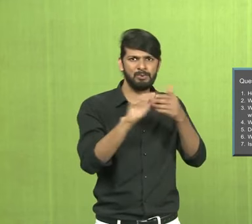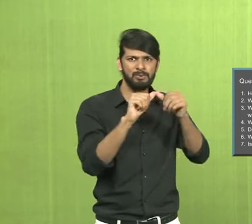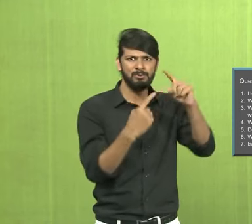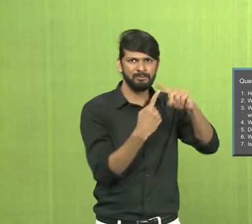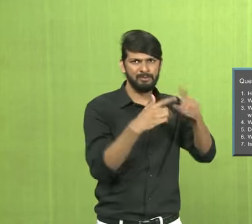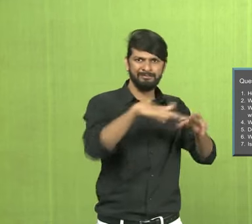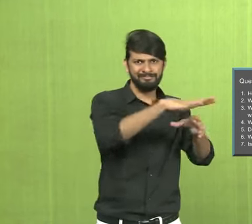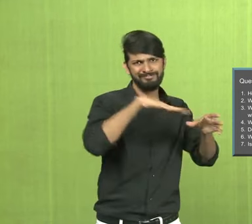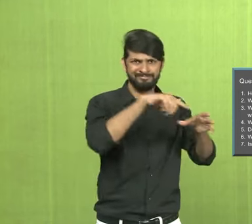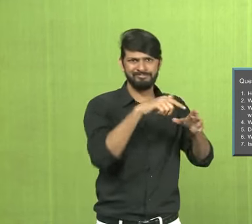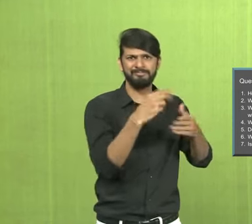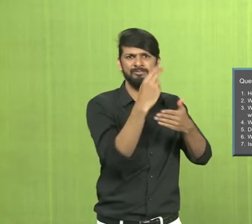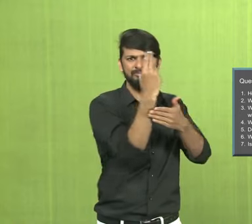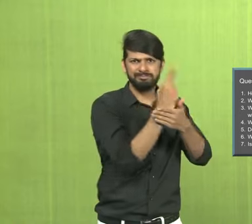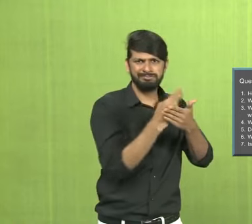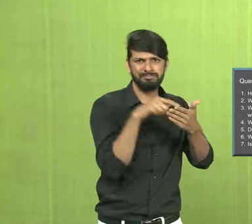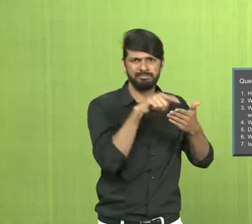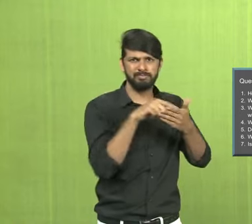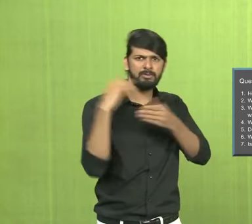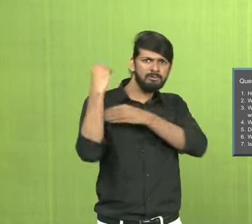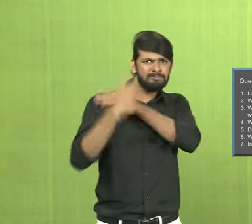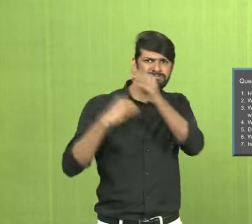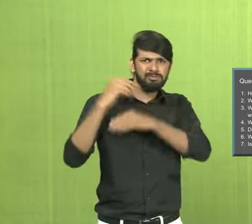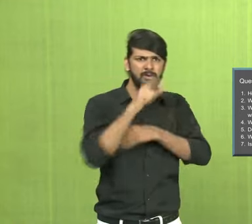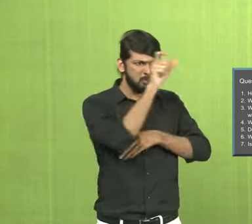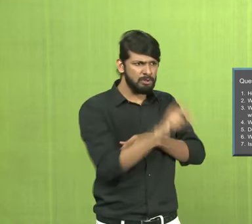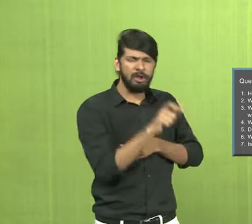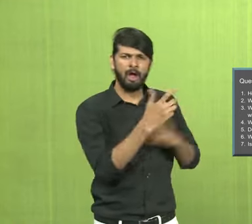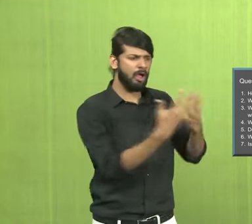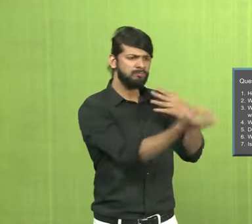Who were the traditional buyers of Kalighat paintings?